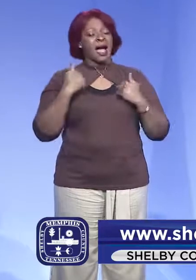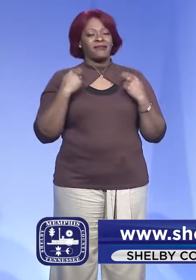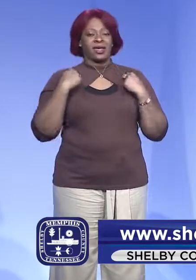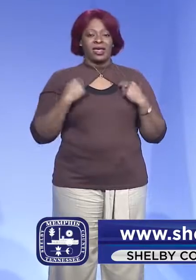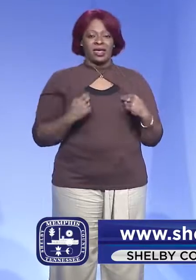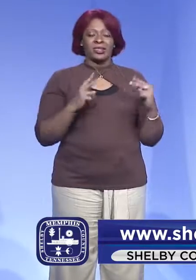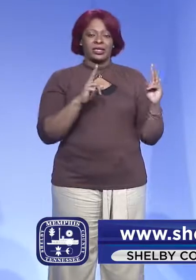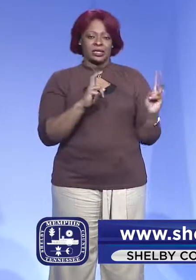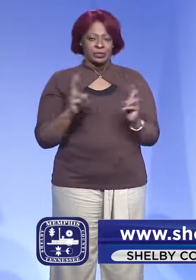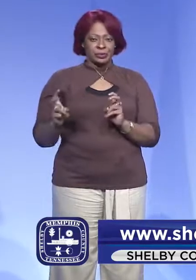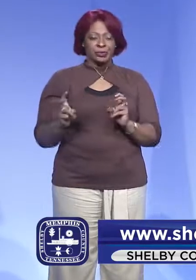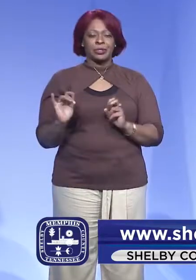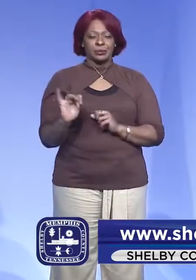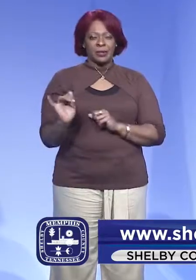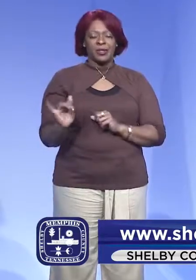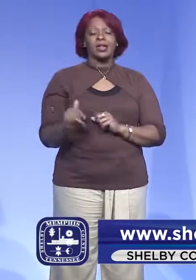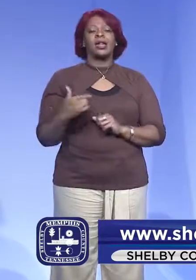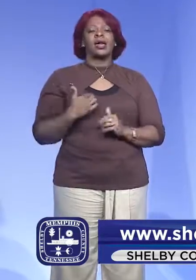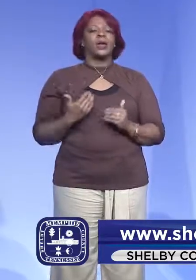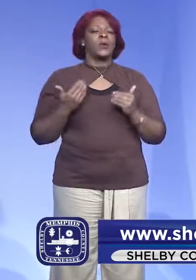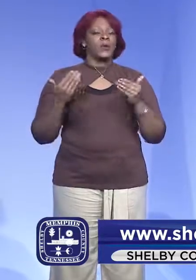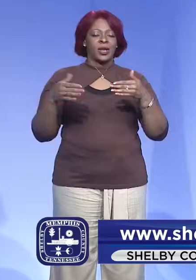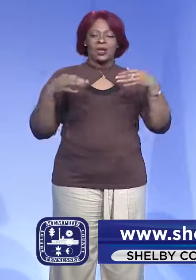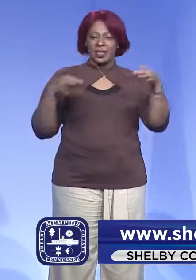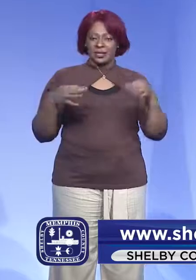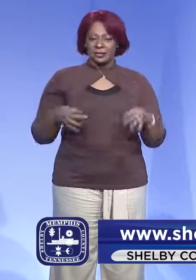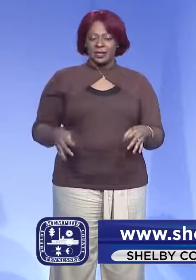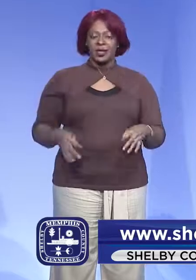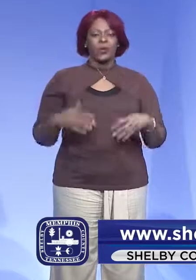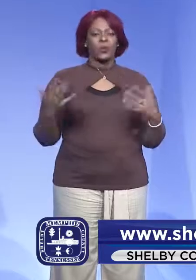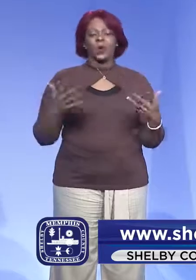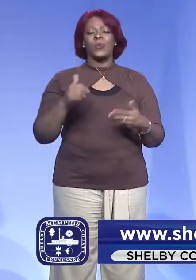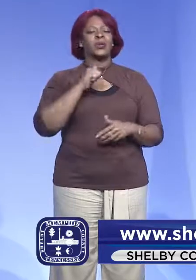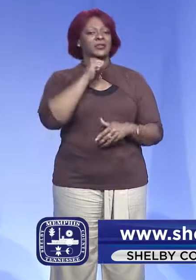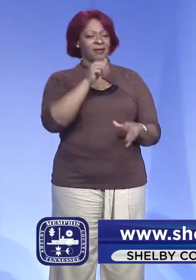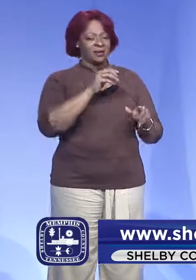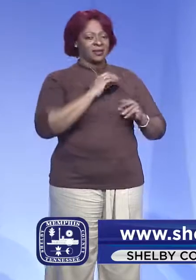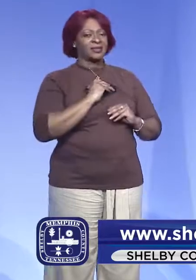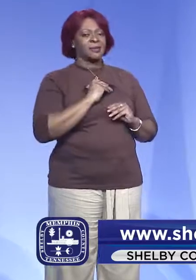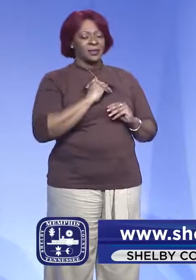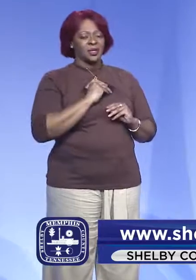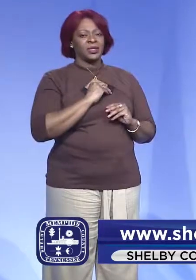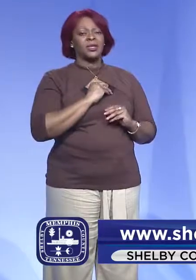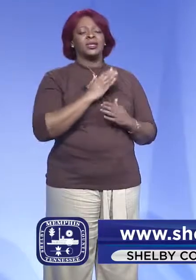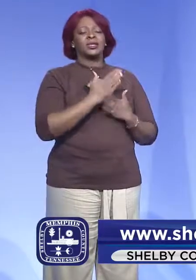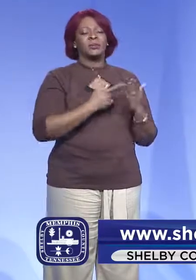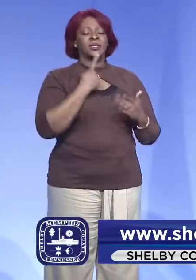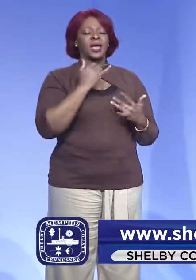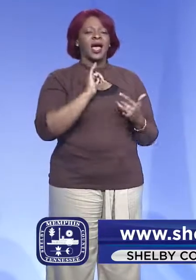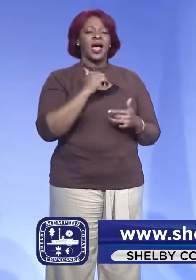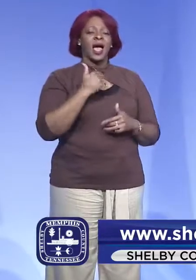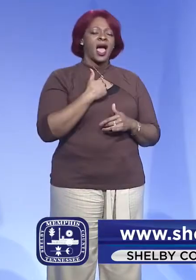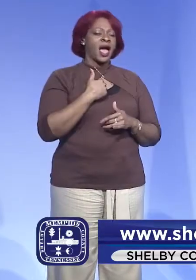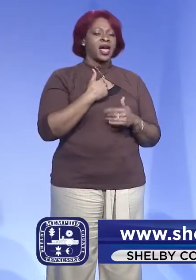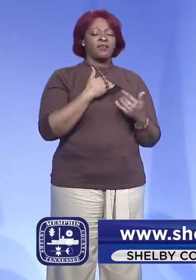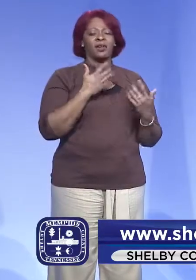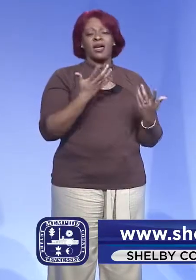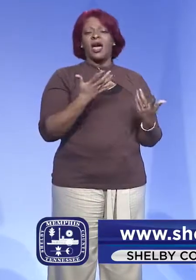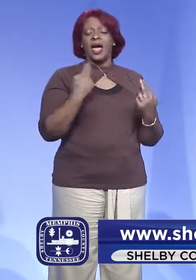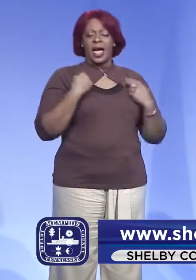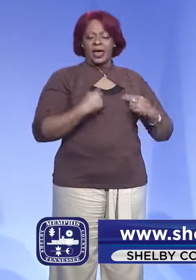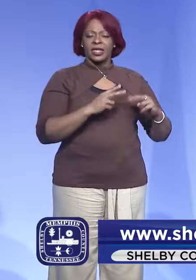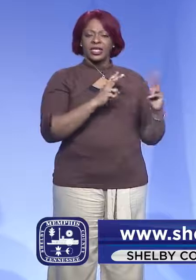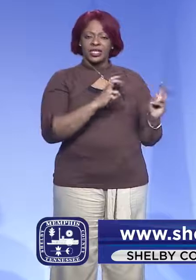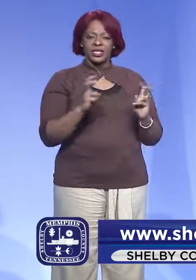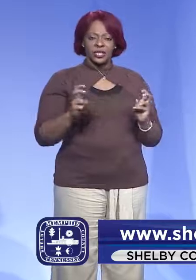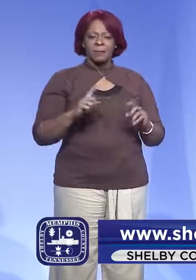certain comorbid conditions. I went on to even explain what was not acceptable, where someone might say, oh, but I have a comorbid condition,